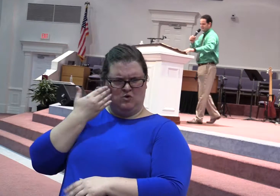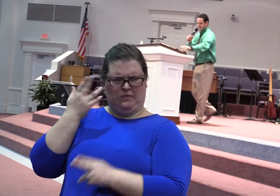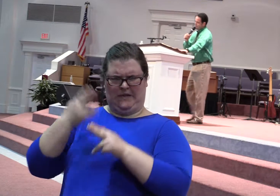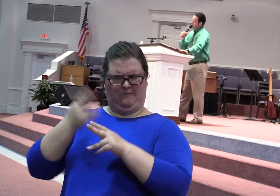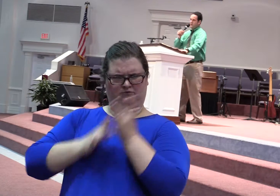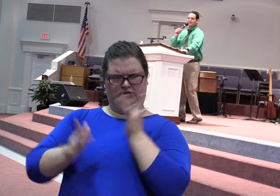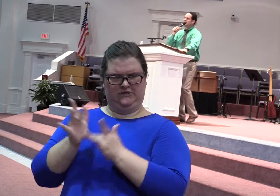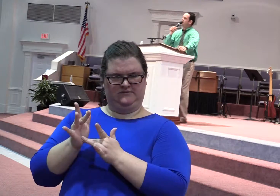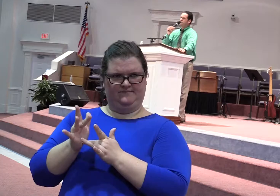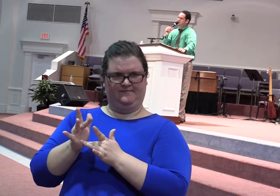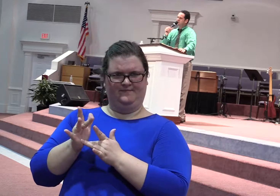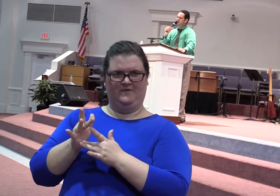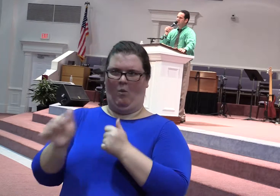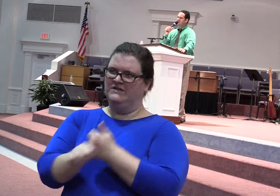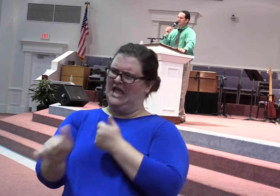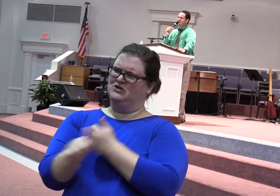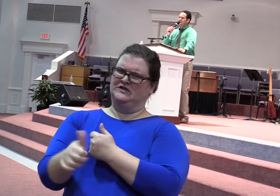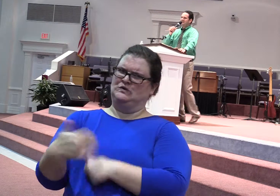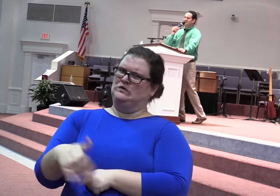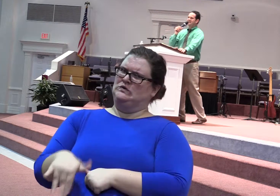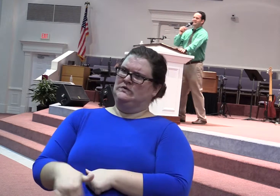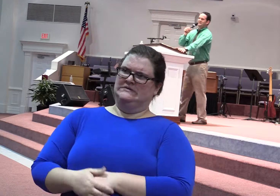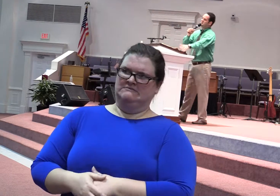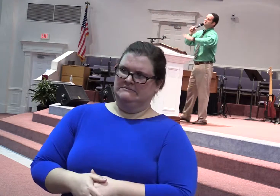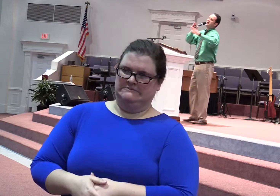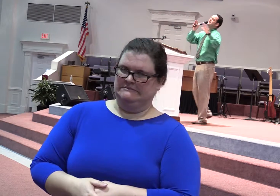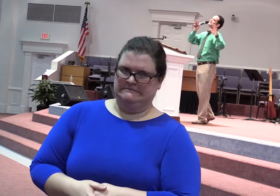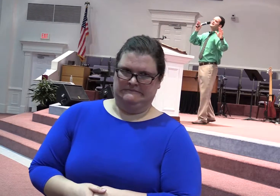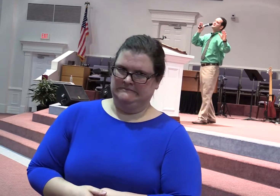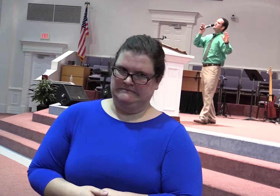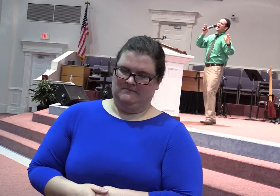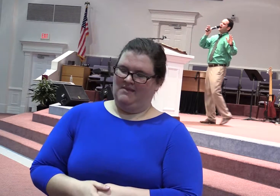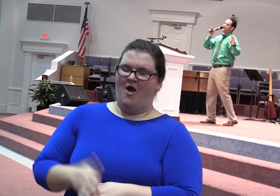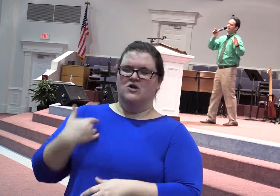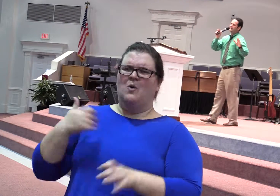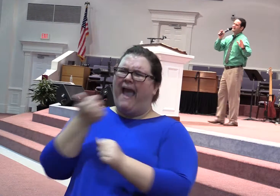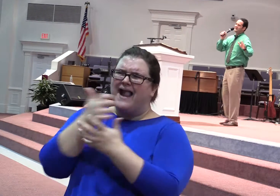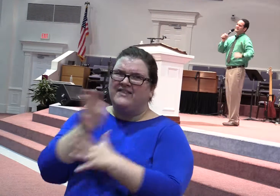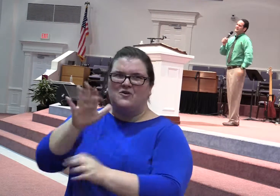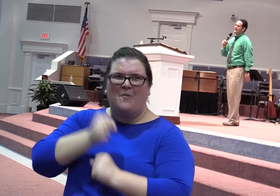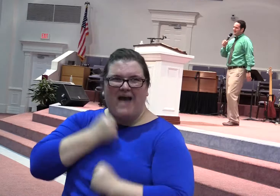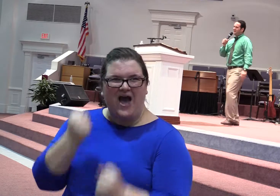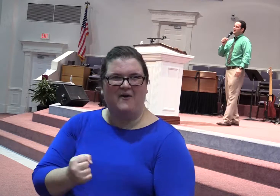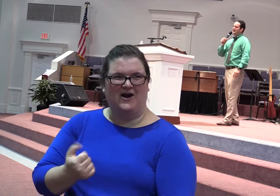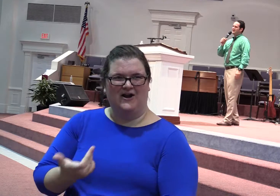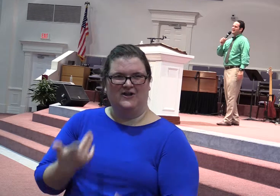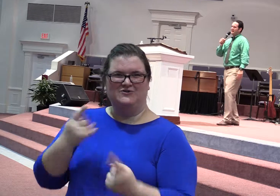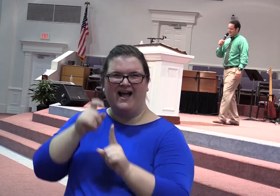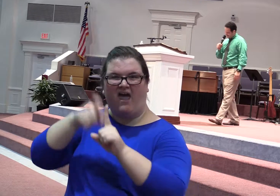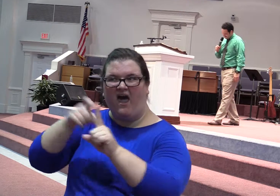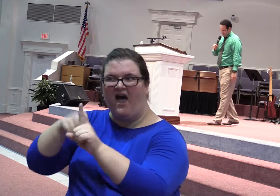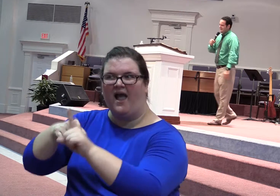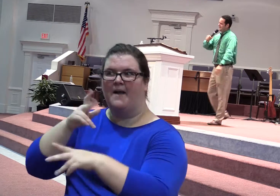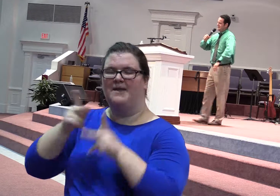Jesus, whew, is dangerous. You will do anything in your power. Hallelujah.